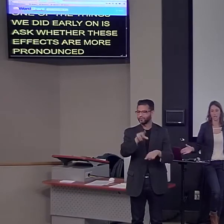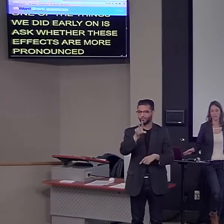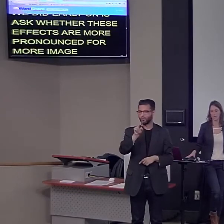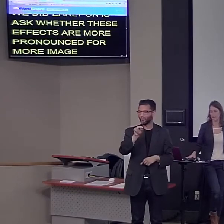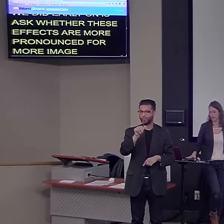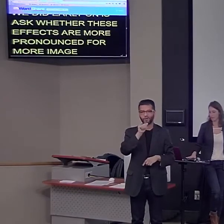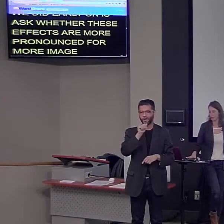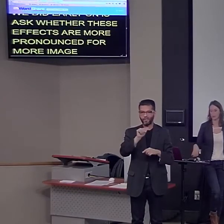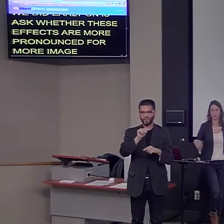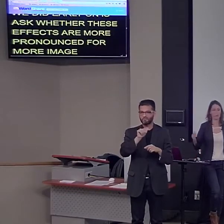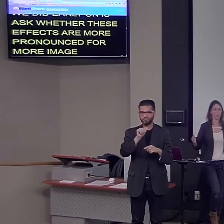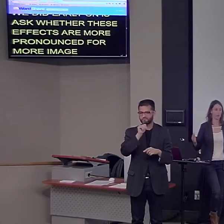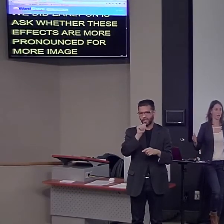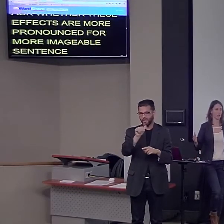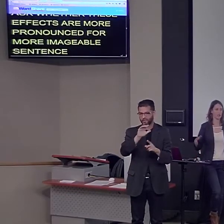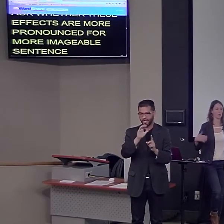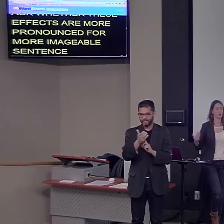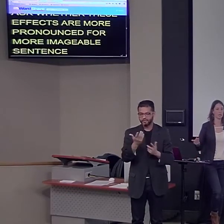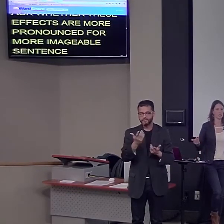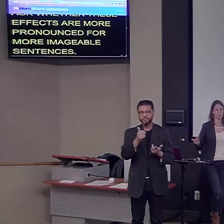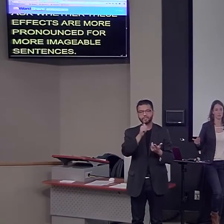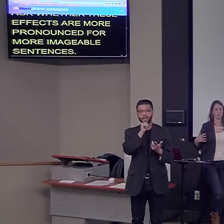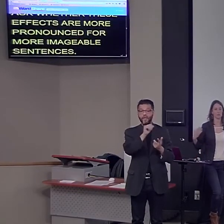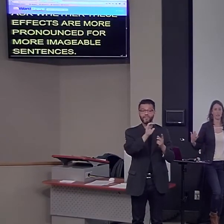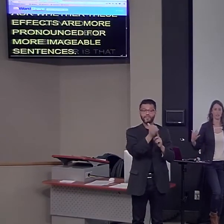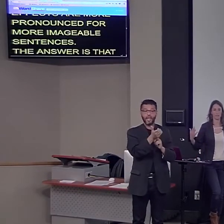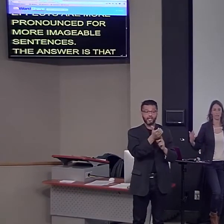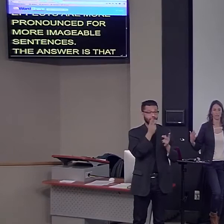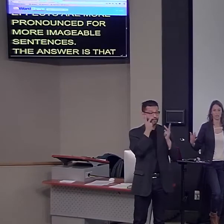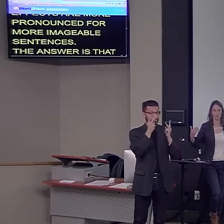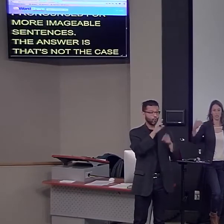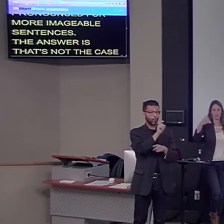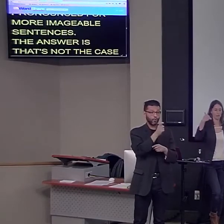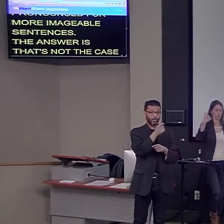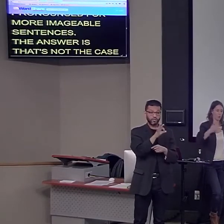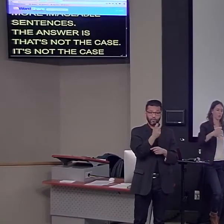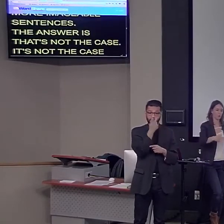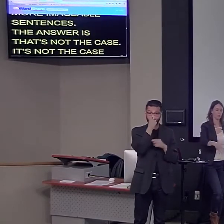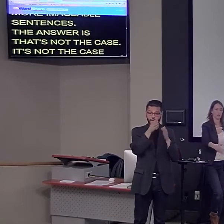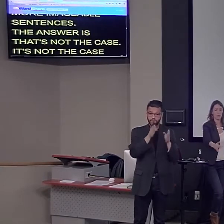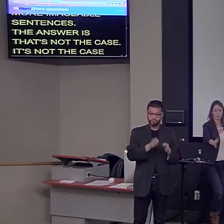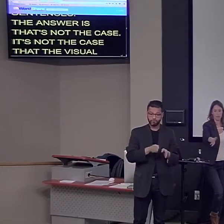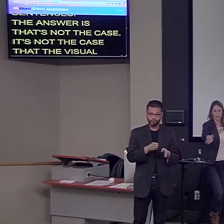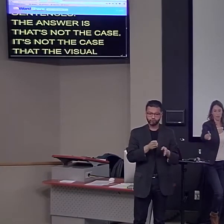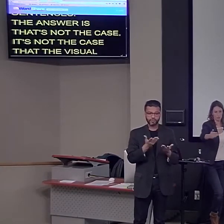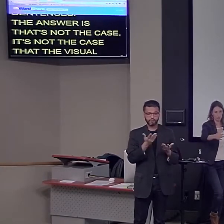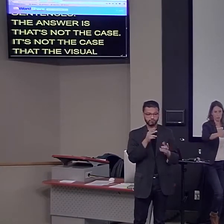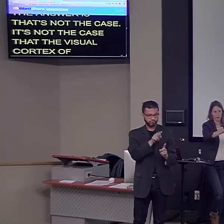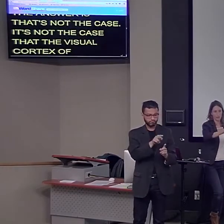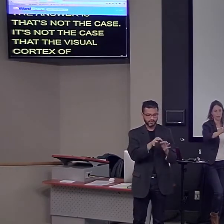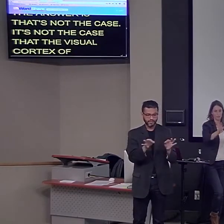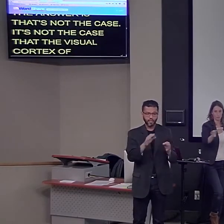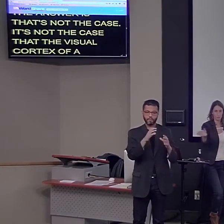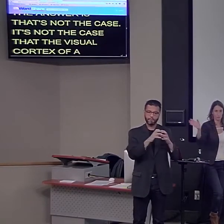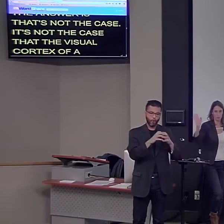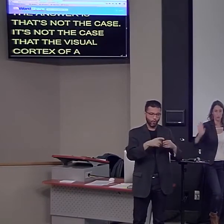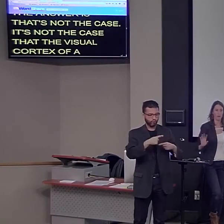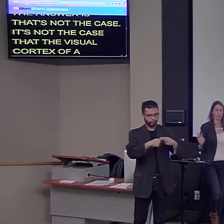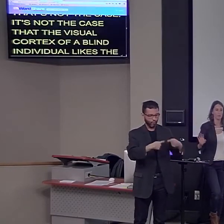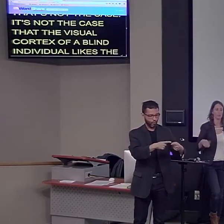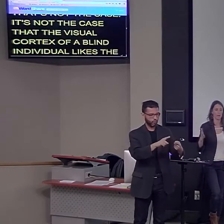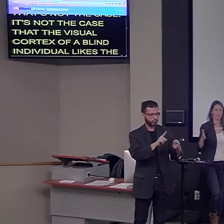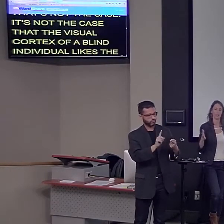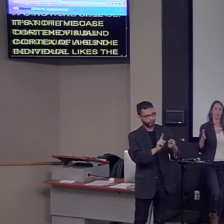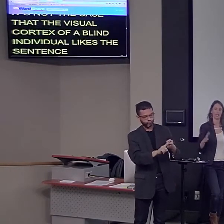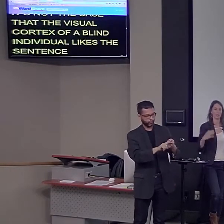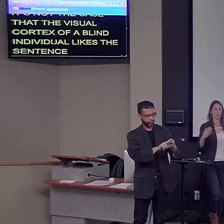not the case that the visual cortex of a blind individual likes a sentence like the ball rolled off the stage and to the right and, you know,